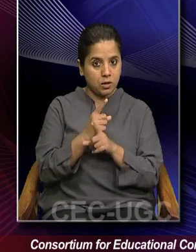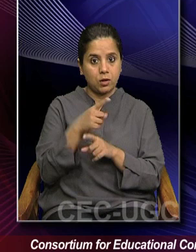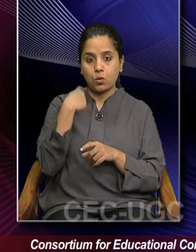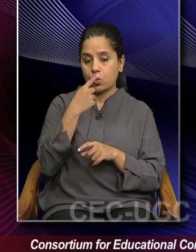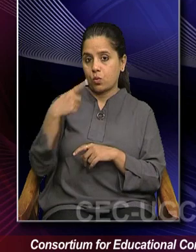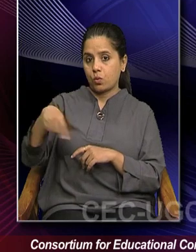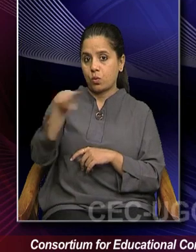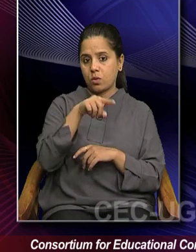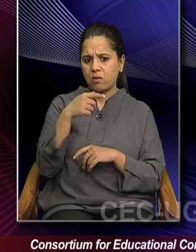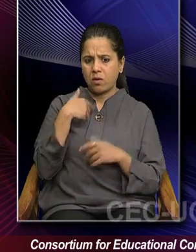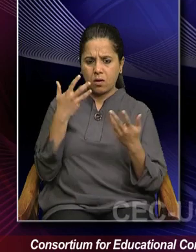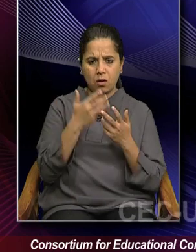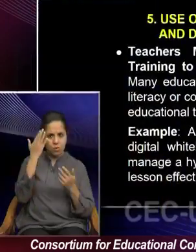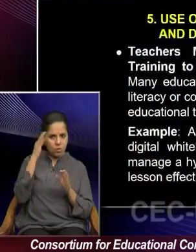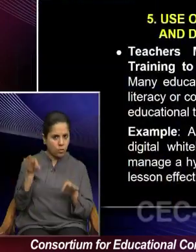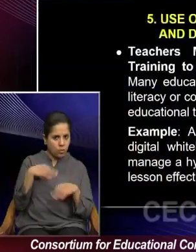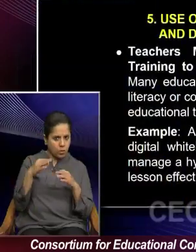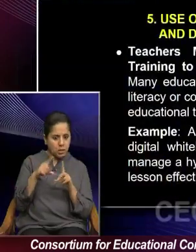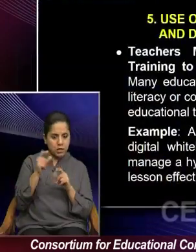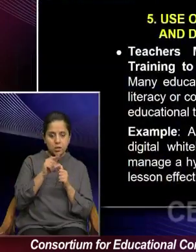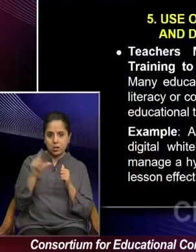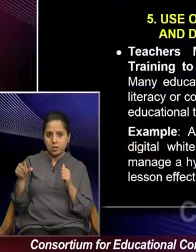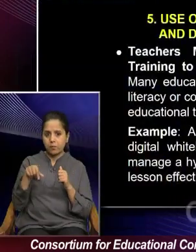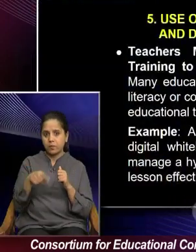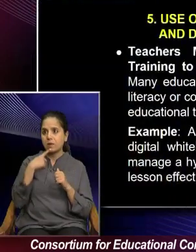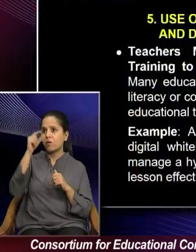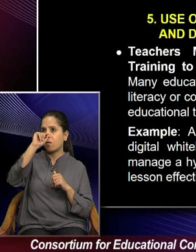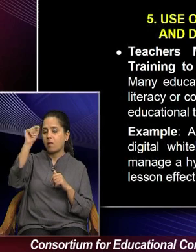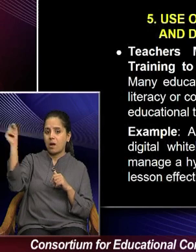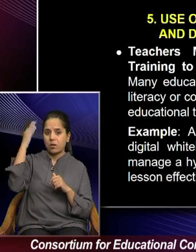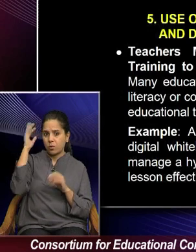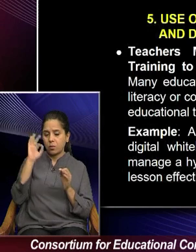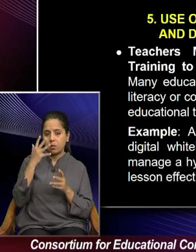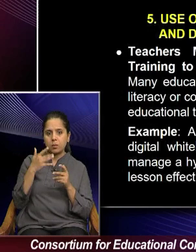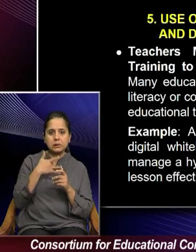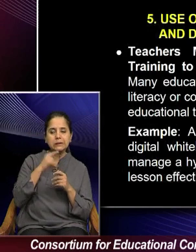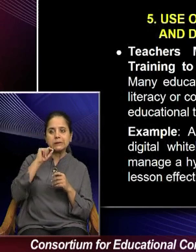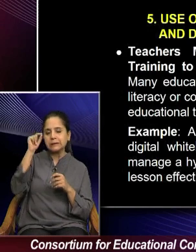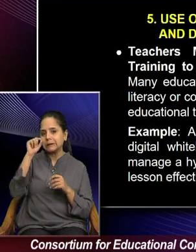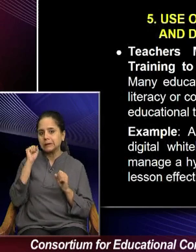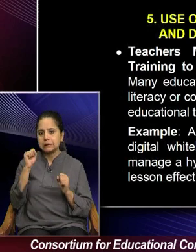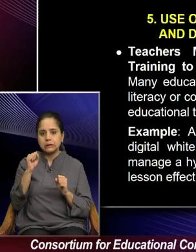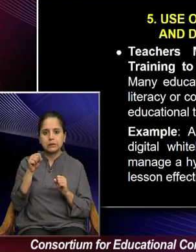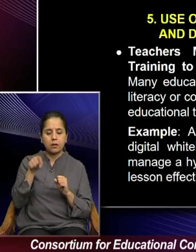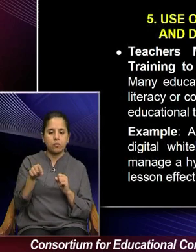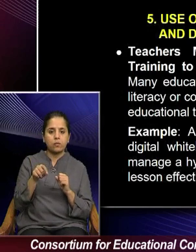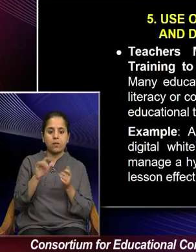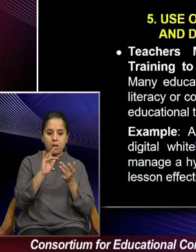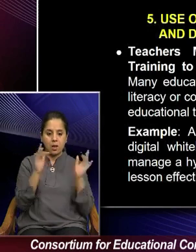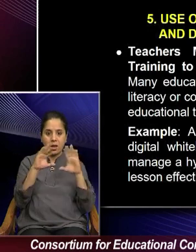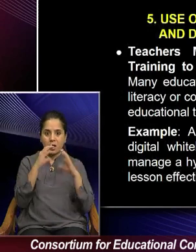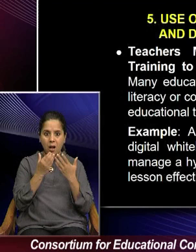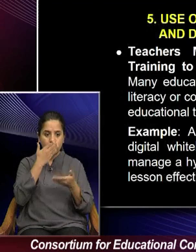is unfamiliar with the digital whiteboards, they may struggle to manage a hybrid